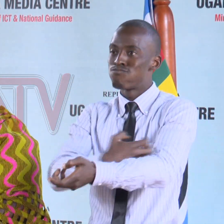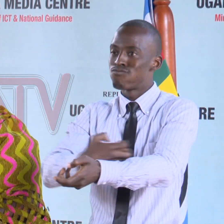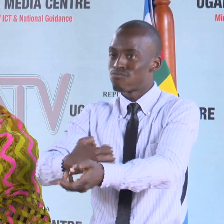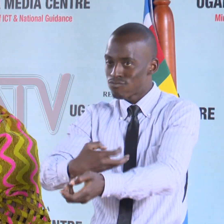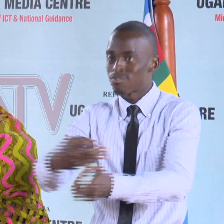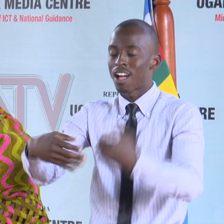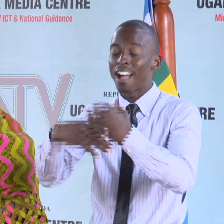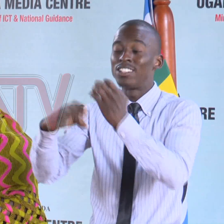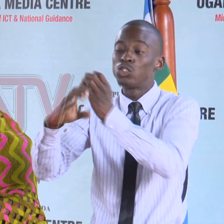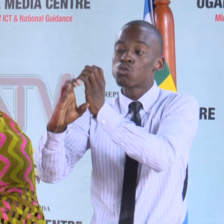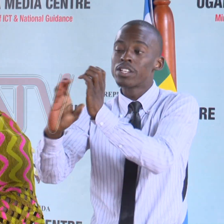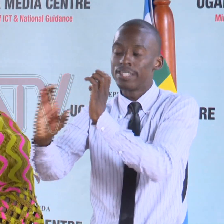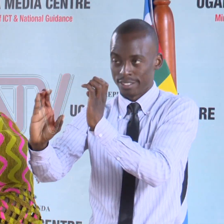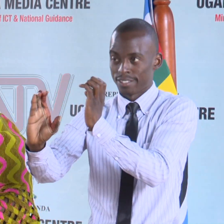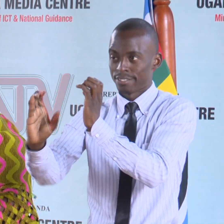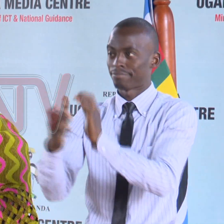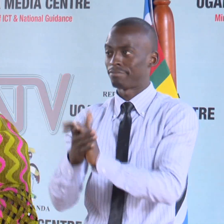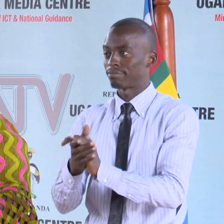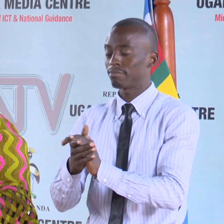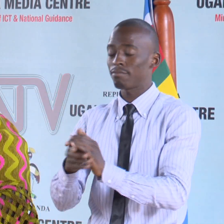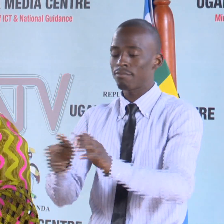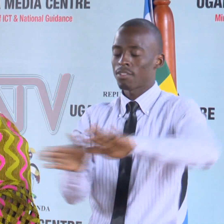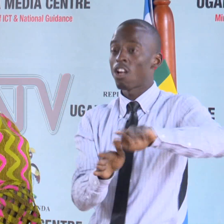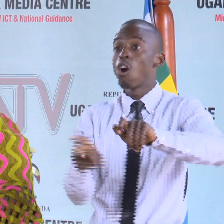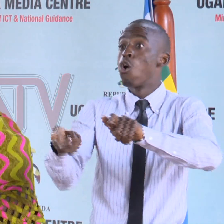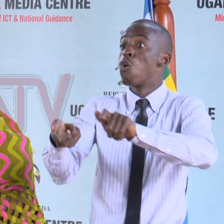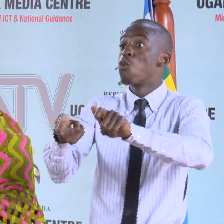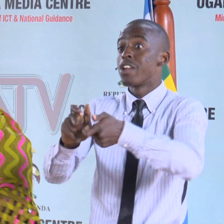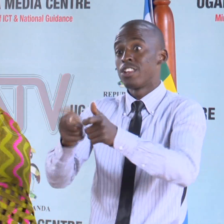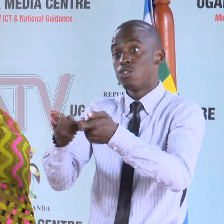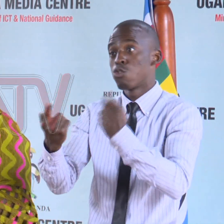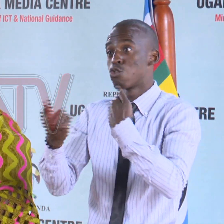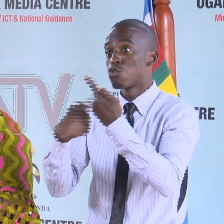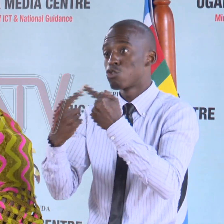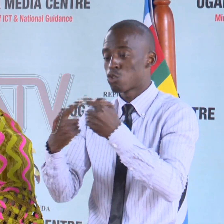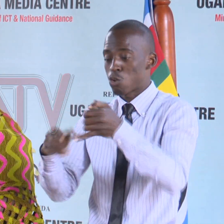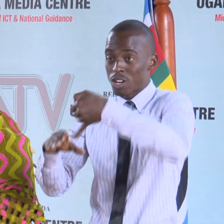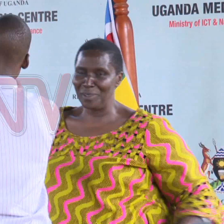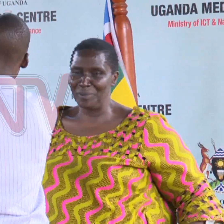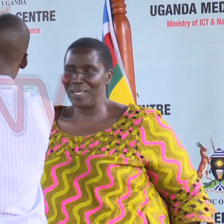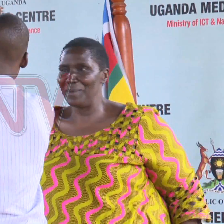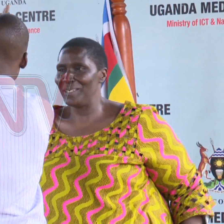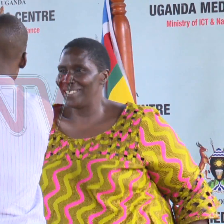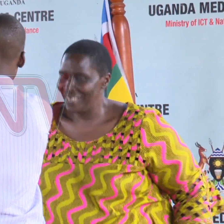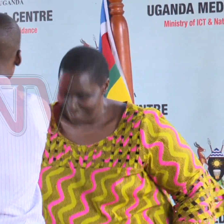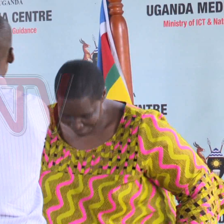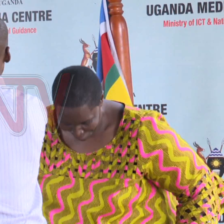and screening. Radio talk shows on inclusive development.